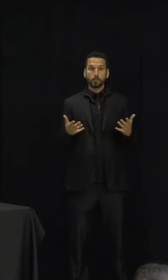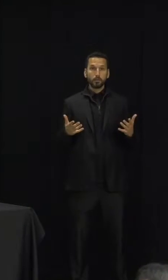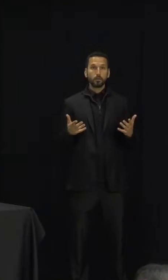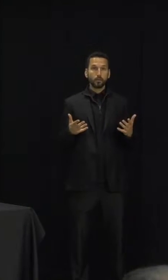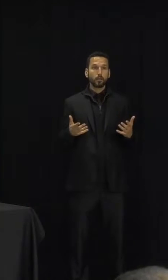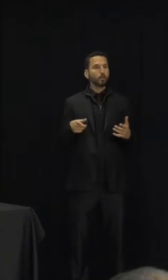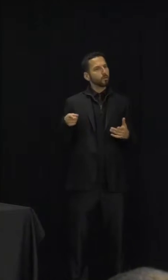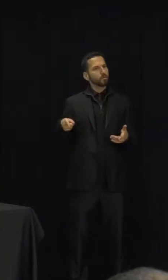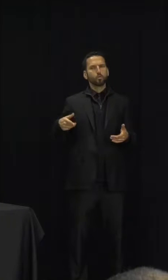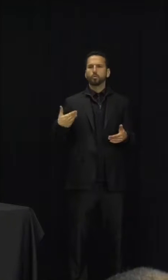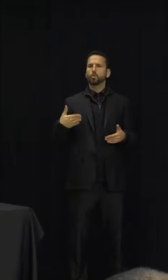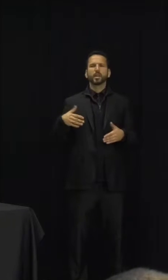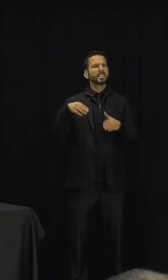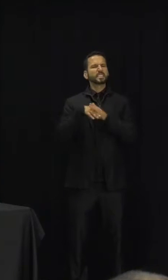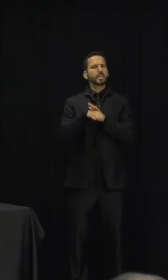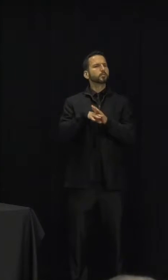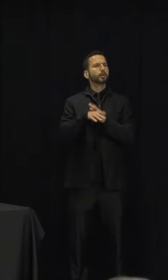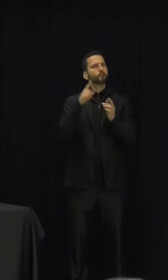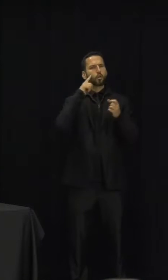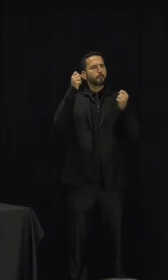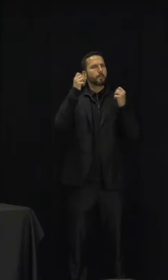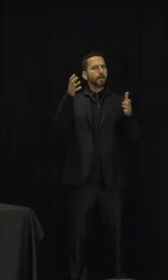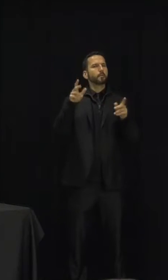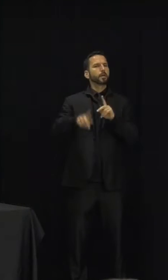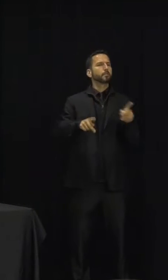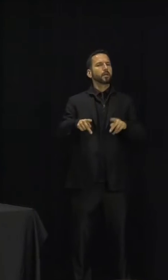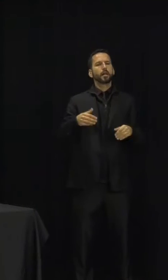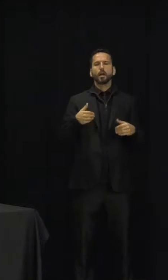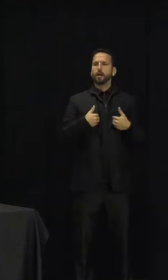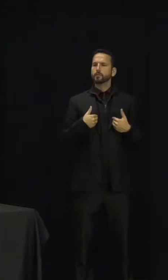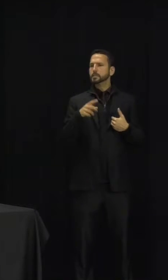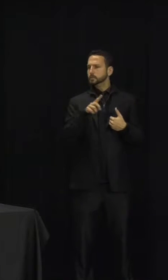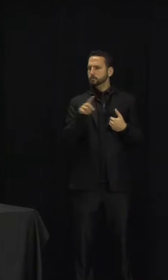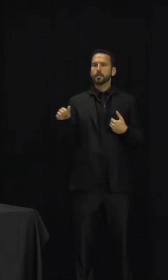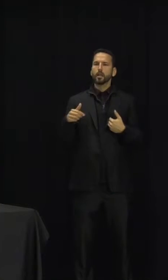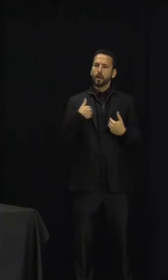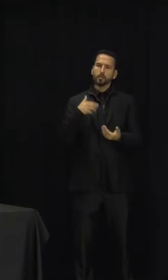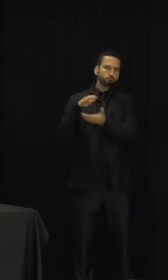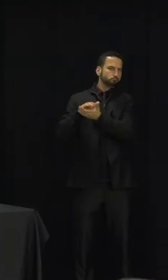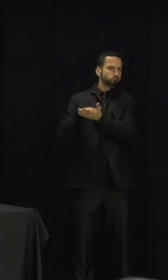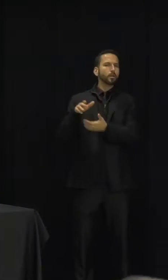48,280 employees, volunteers, and board members who were recorded."